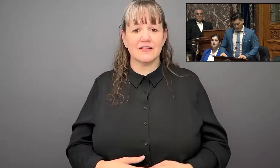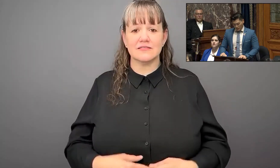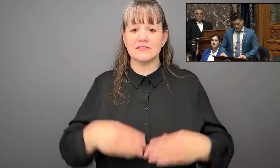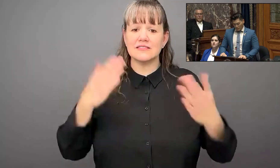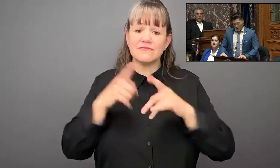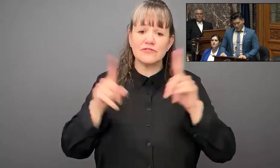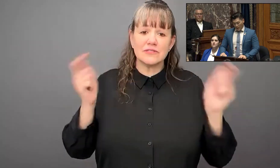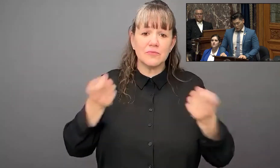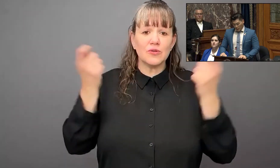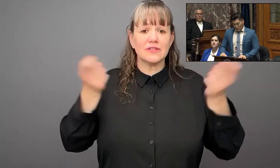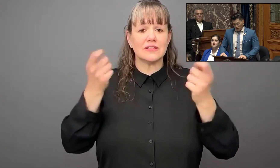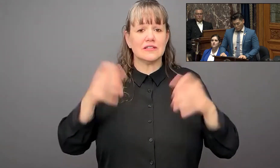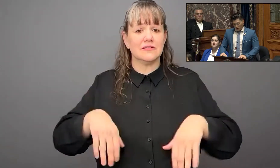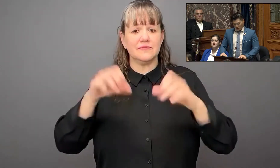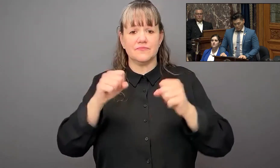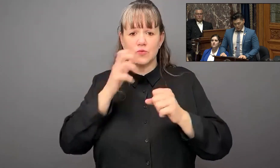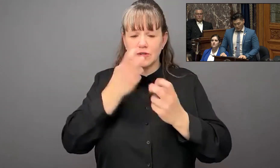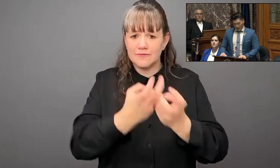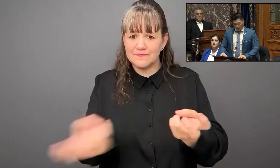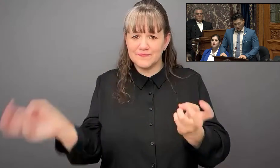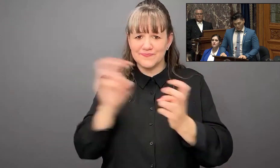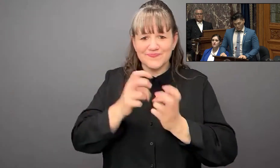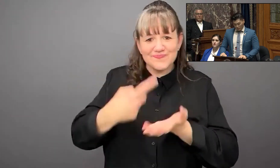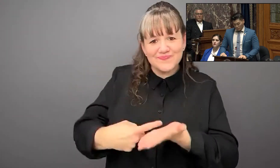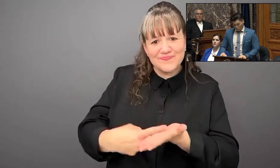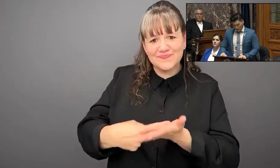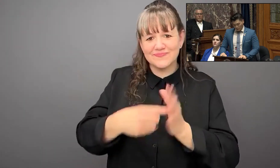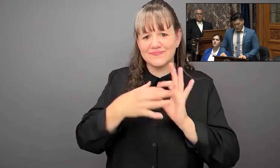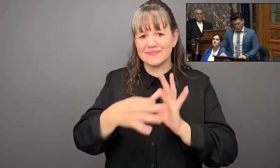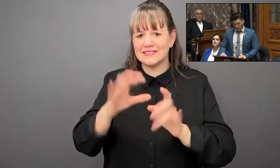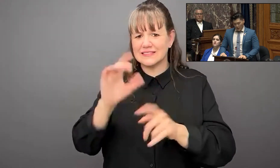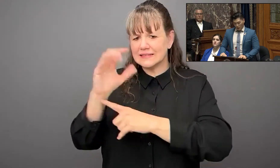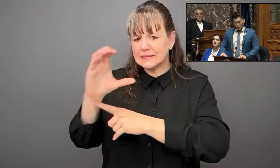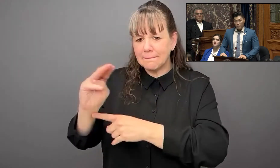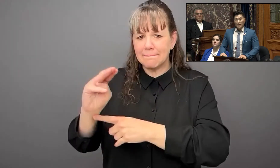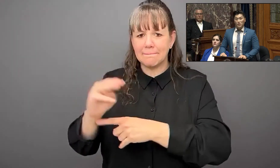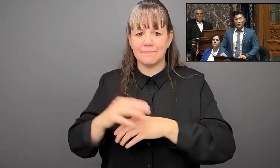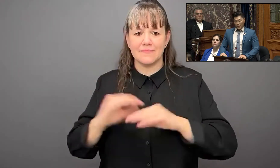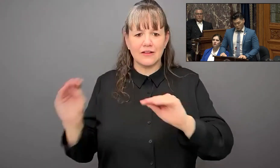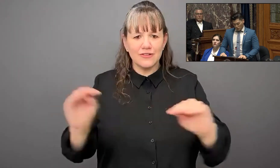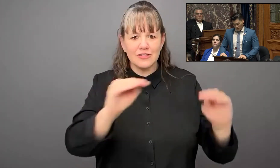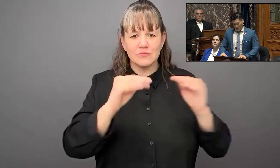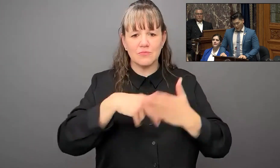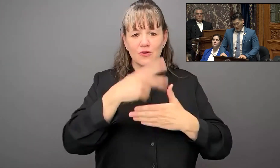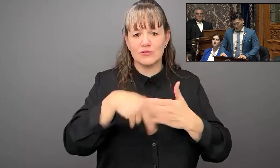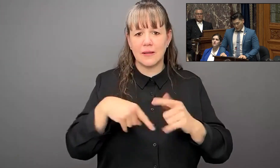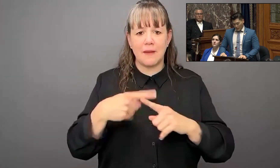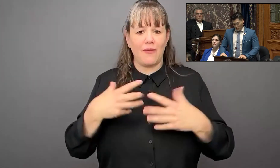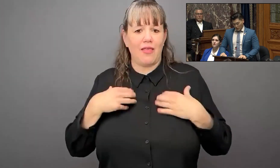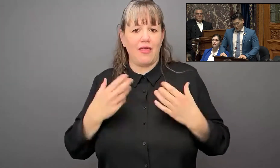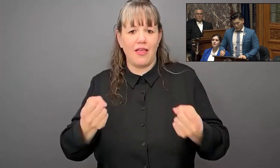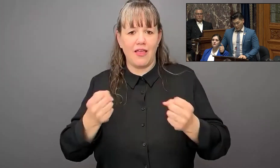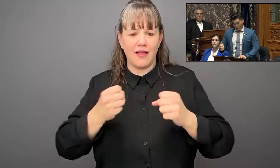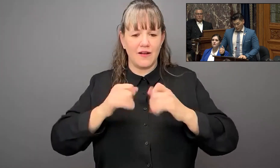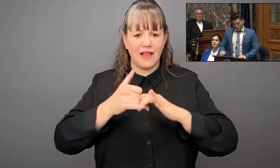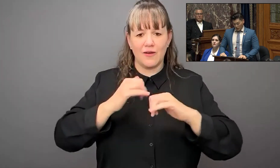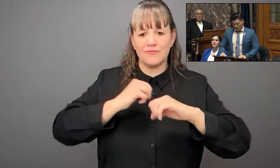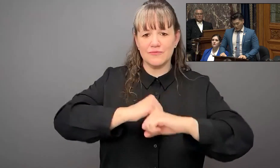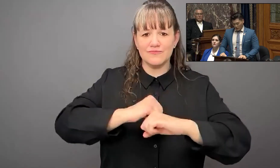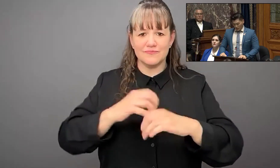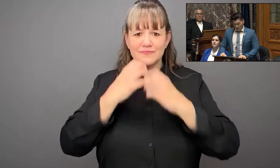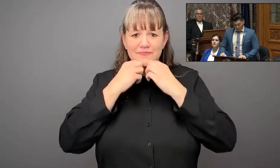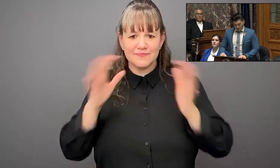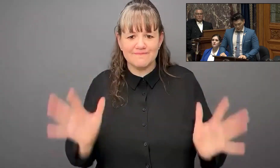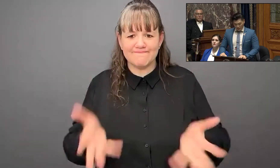accomplishments in TCM, educational programs on health preservation, cultivation lectures, and engaging Tai